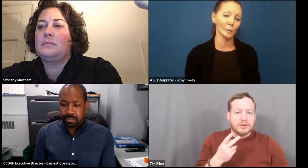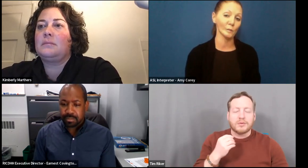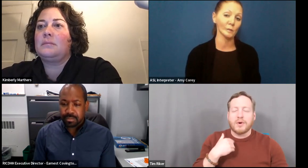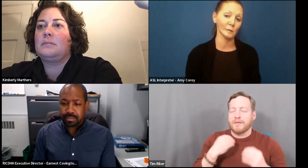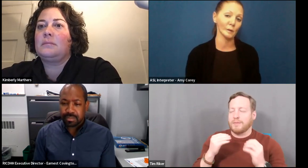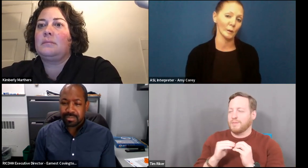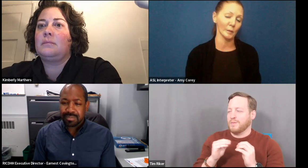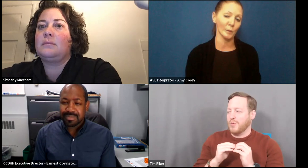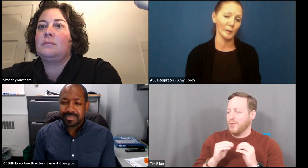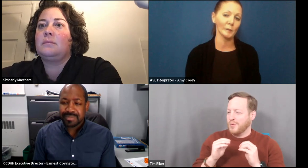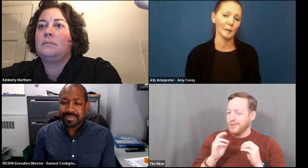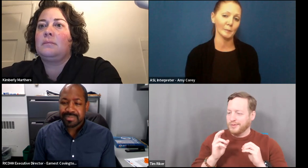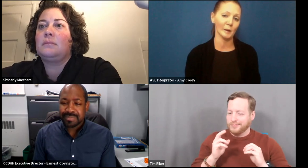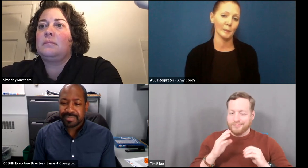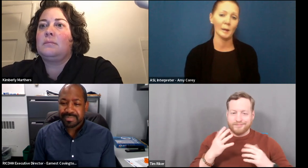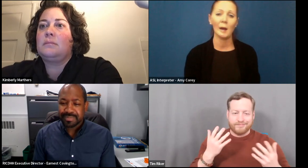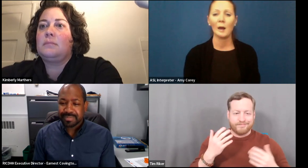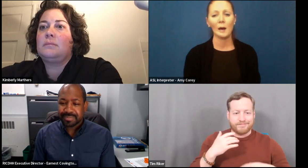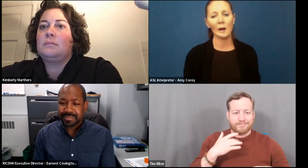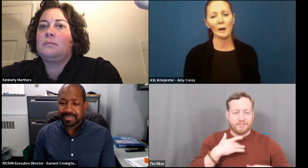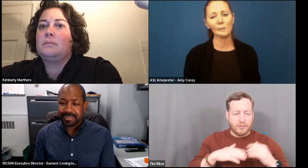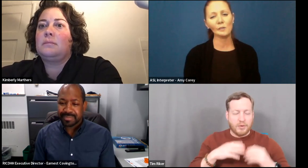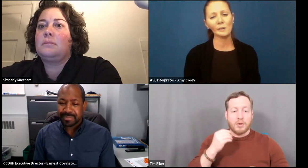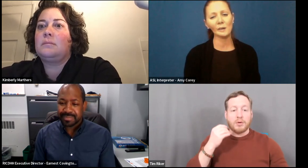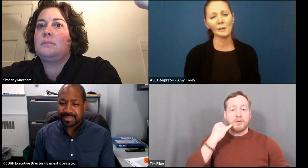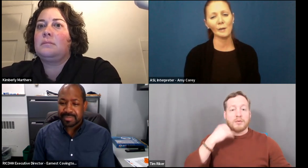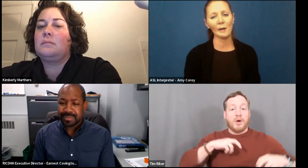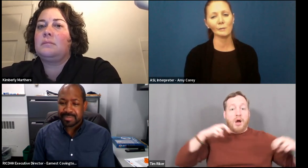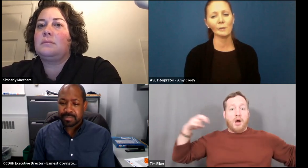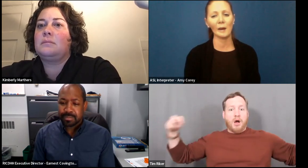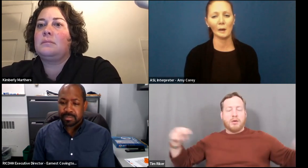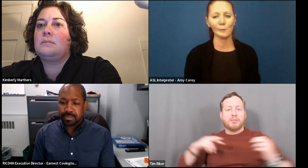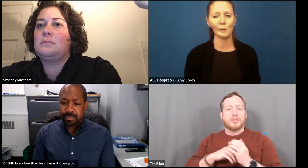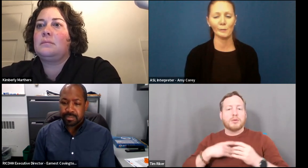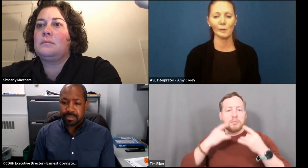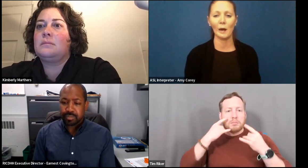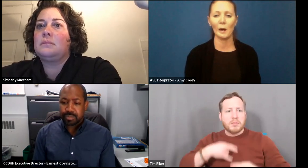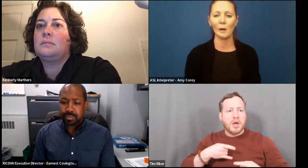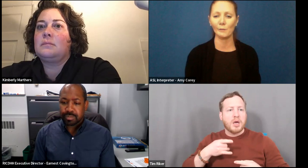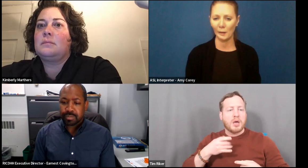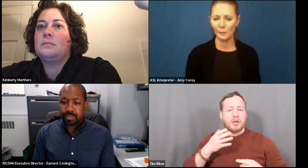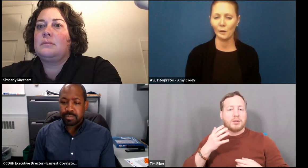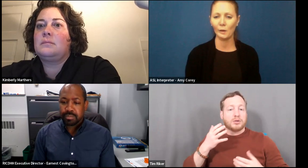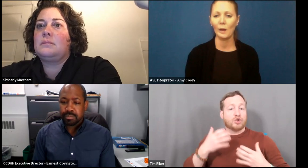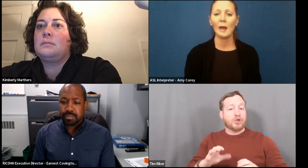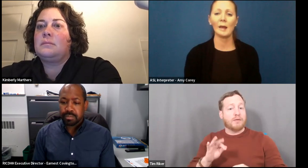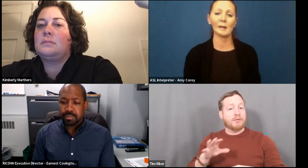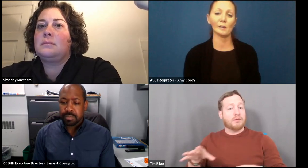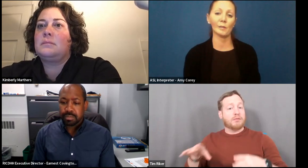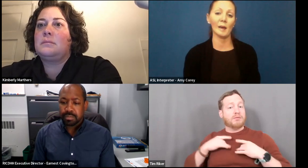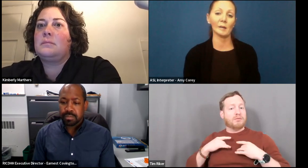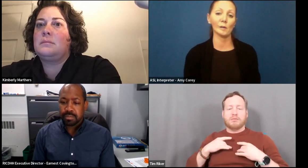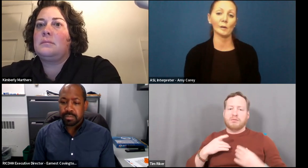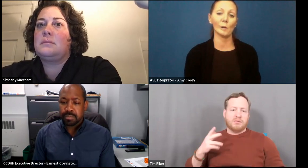their own, you know, without a laptop, just to kind of have that comfort level available.